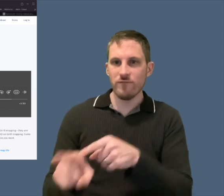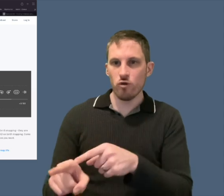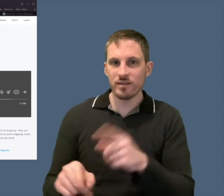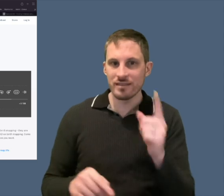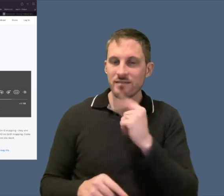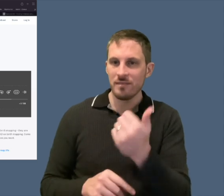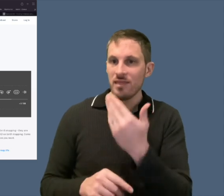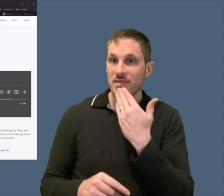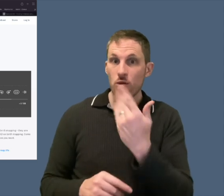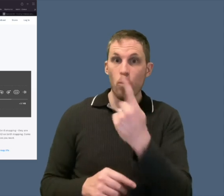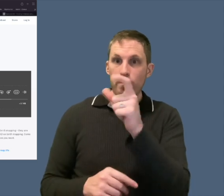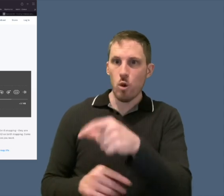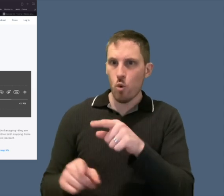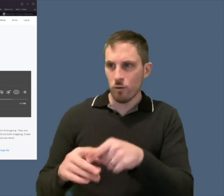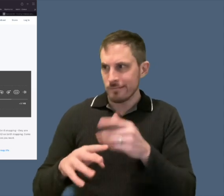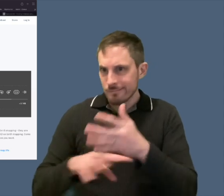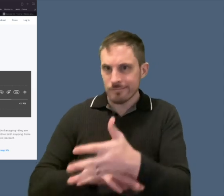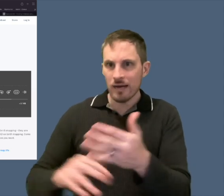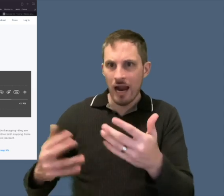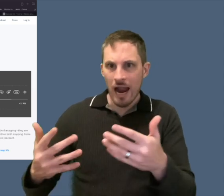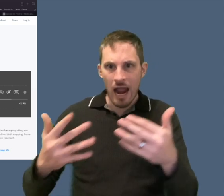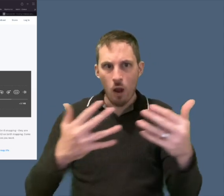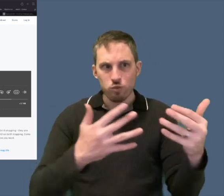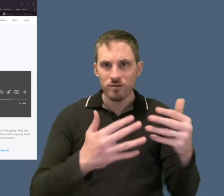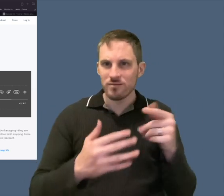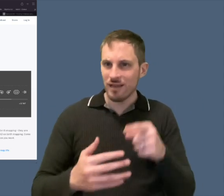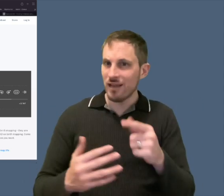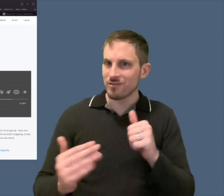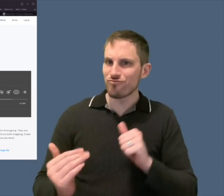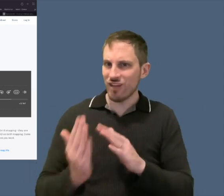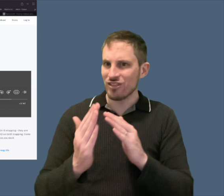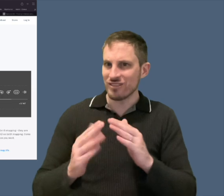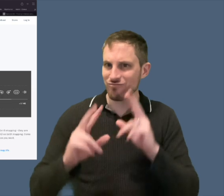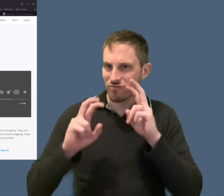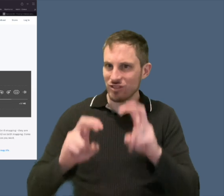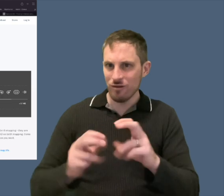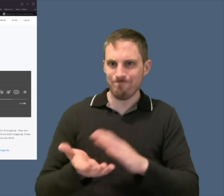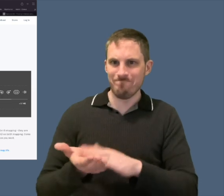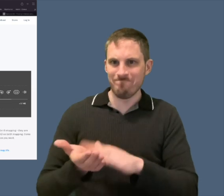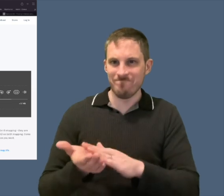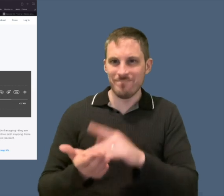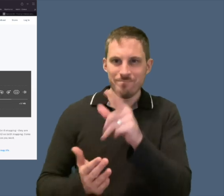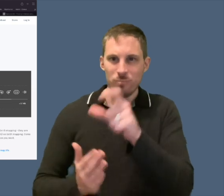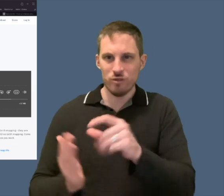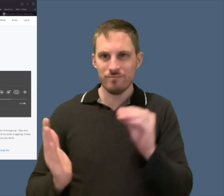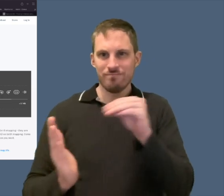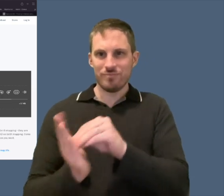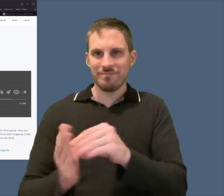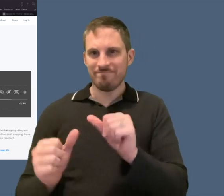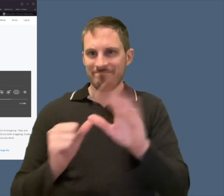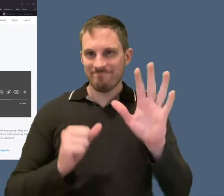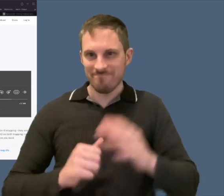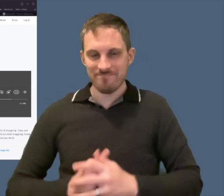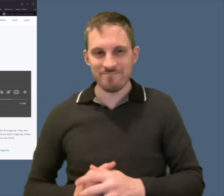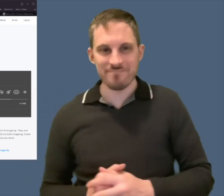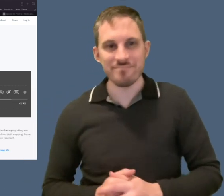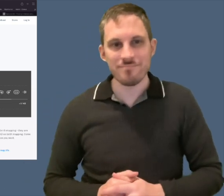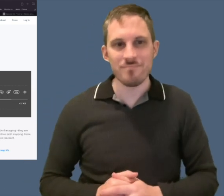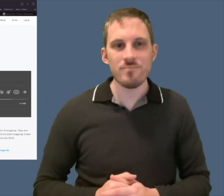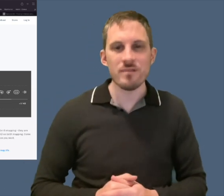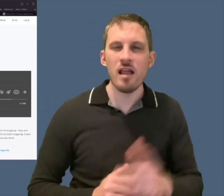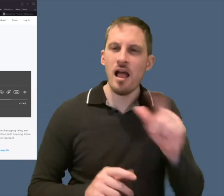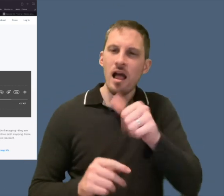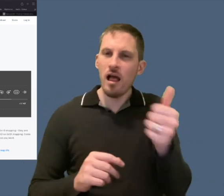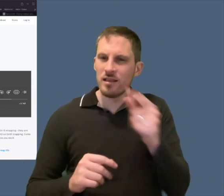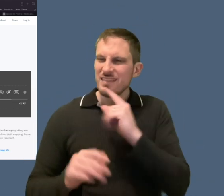person who counted that. That would have been that's really challenging research to do. That's pretty phenomenal that someone's done that. Okay, so let's rewind a little